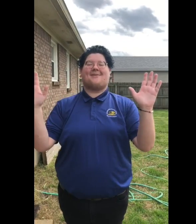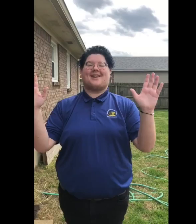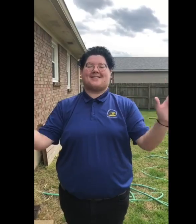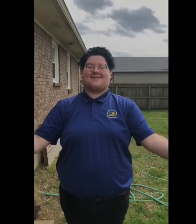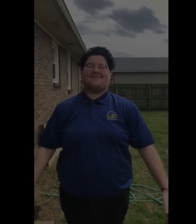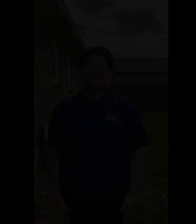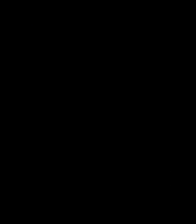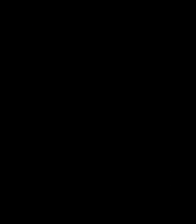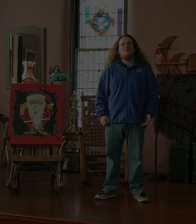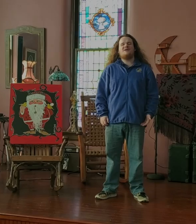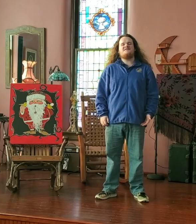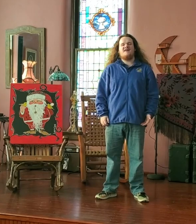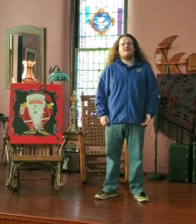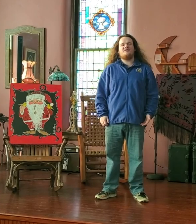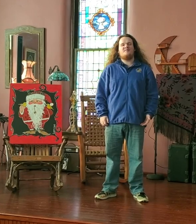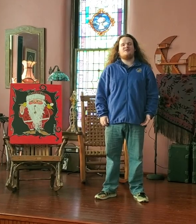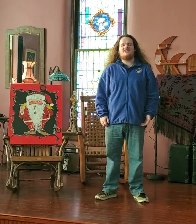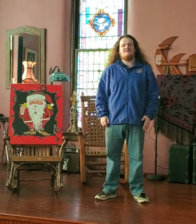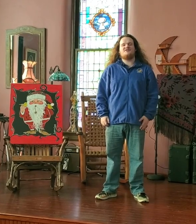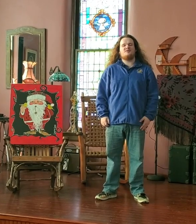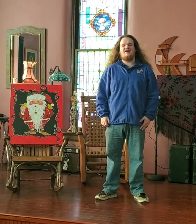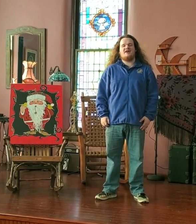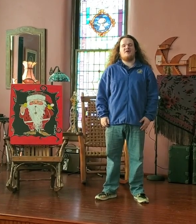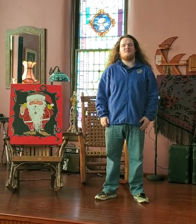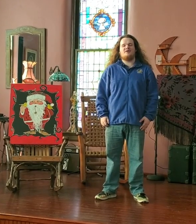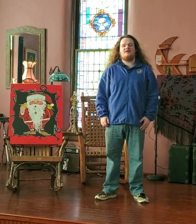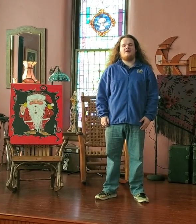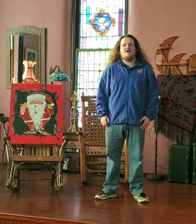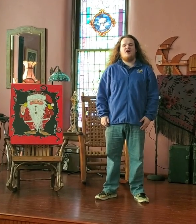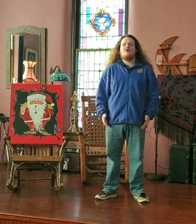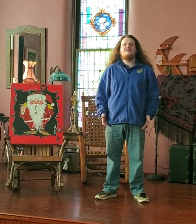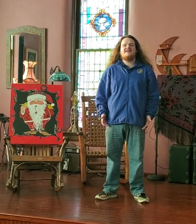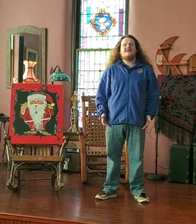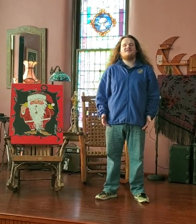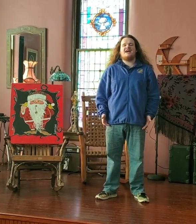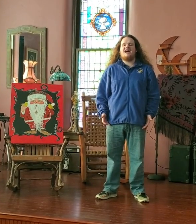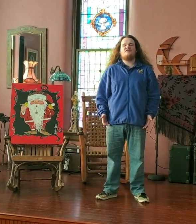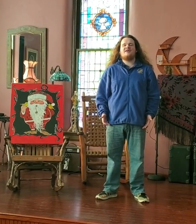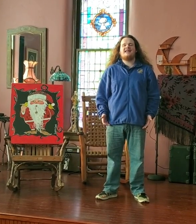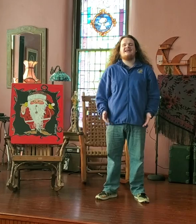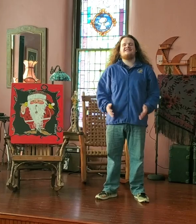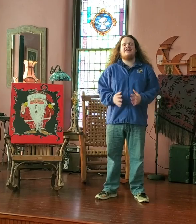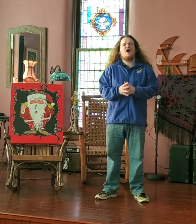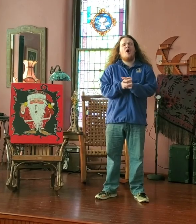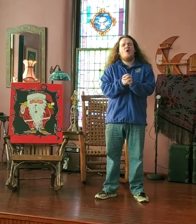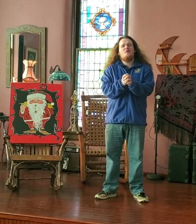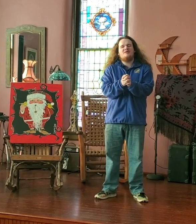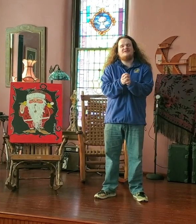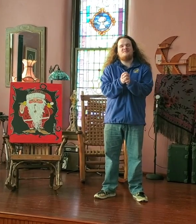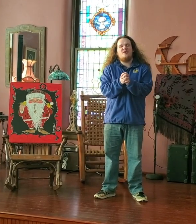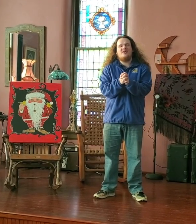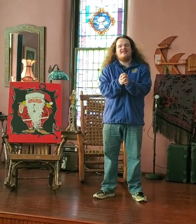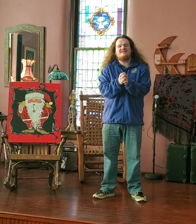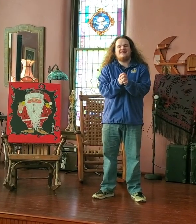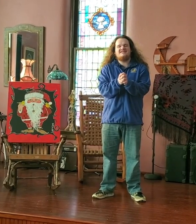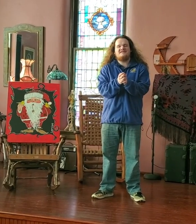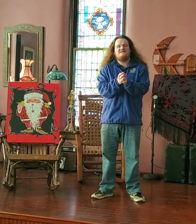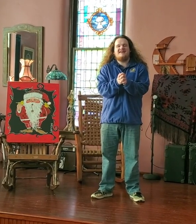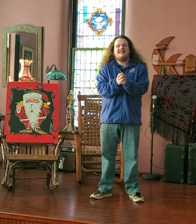I have always felt the most comfortable at home. Over the years, I've realized that home is more than just a feeling.